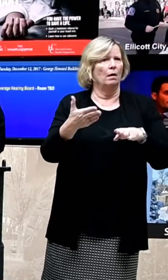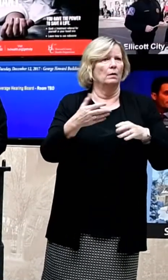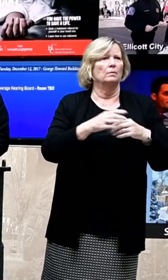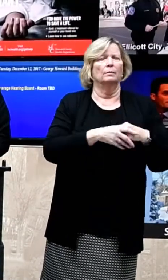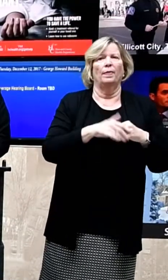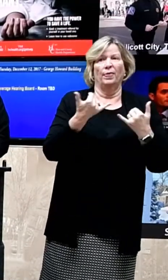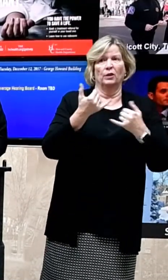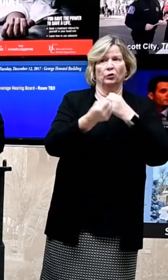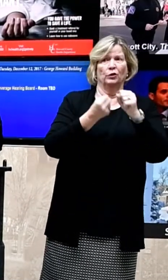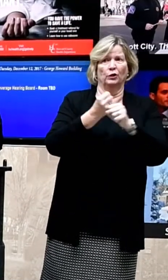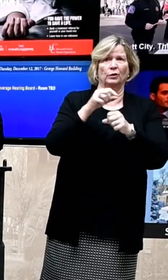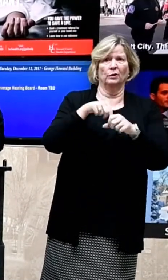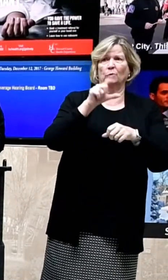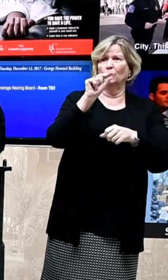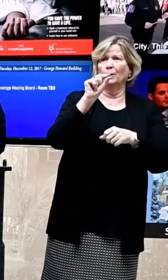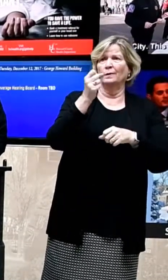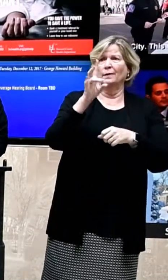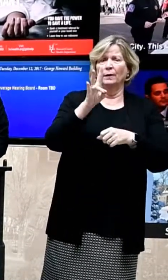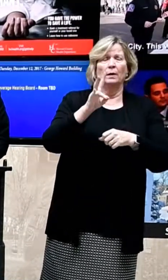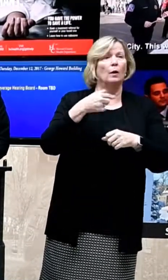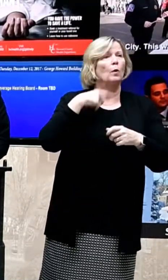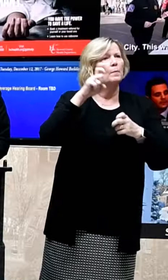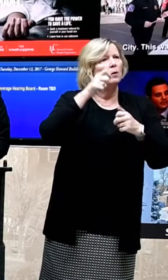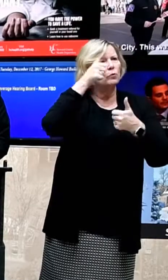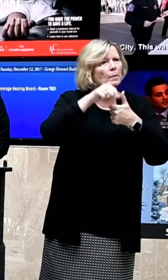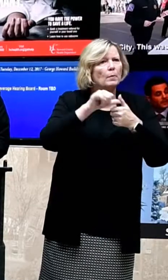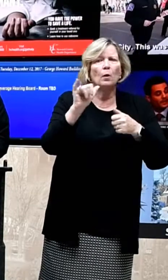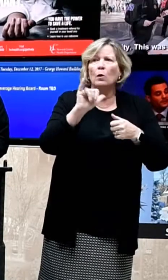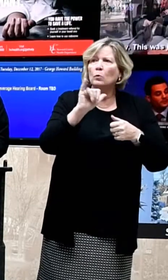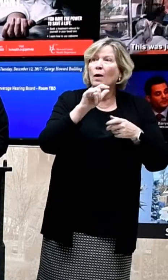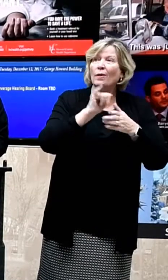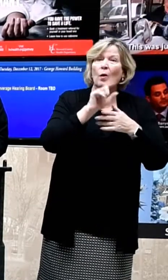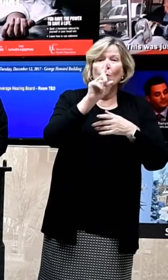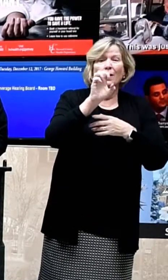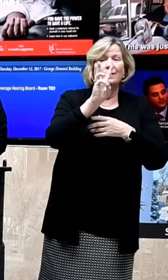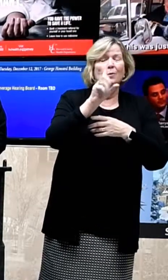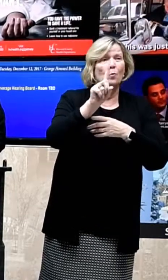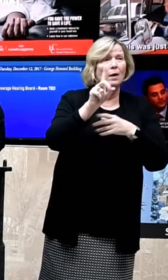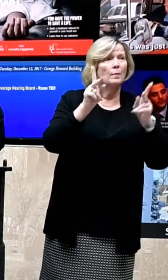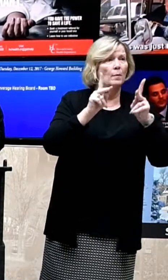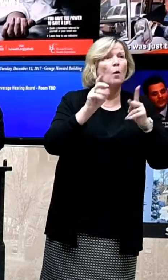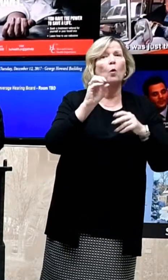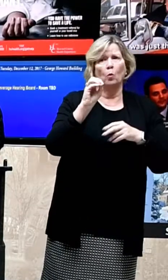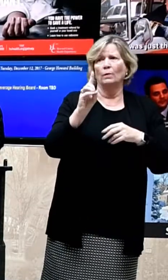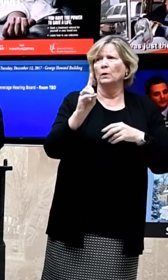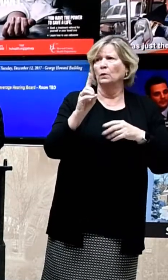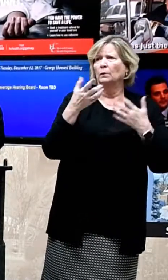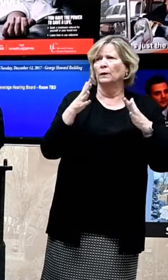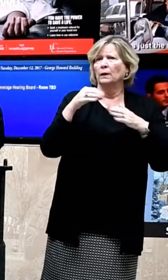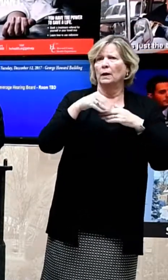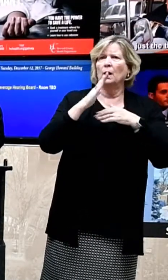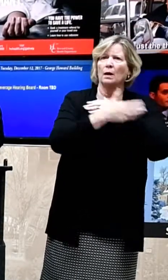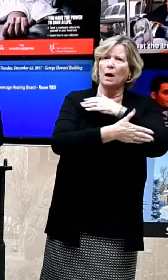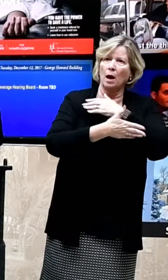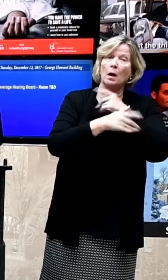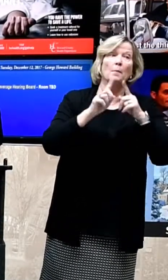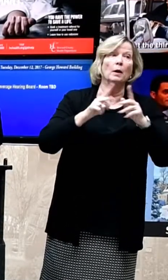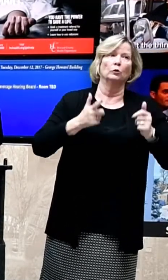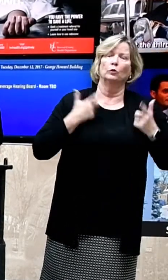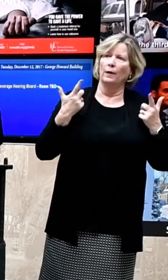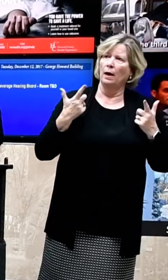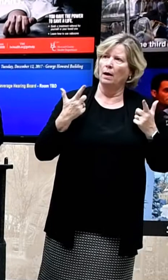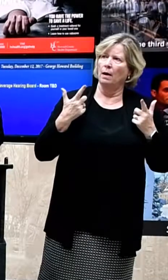also need to remember that 161 people have overdosed in our county but have